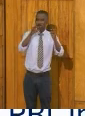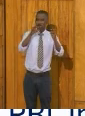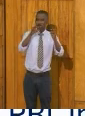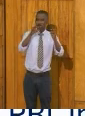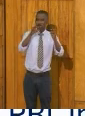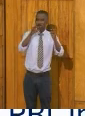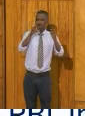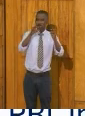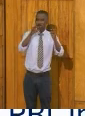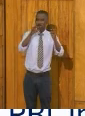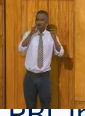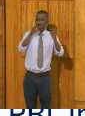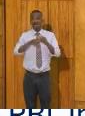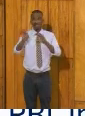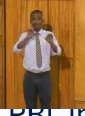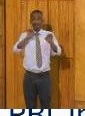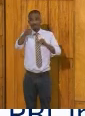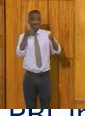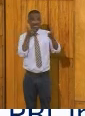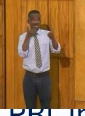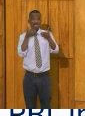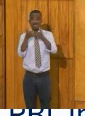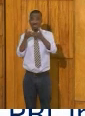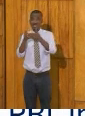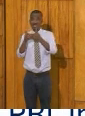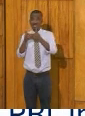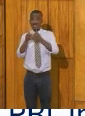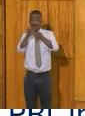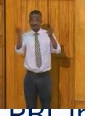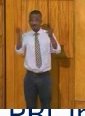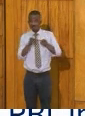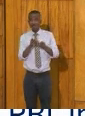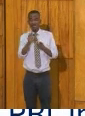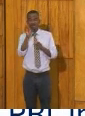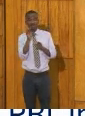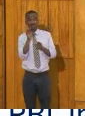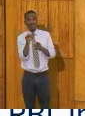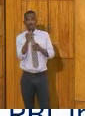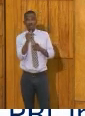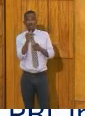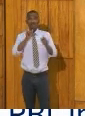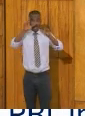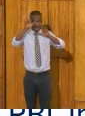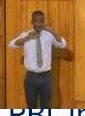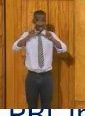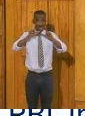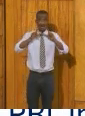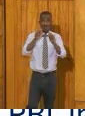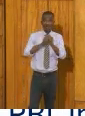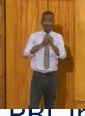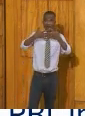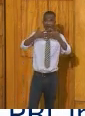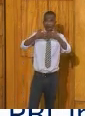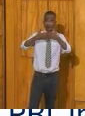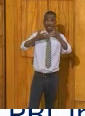State and we couldn't find any in a neighboring state. So we only found a private laboratory with molecular